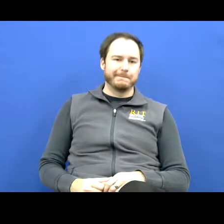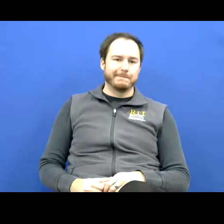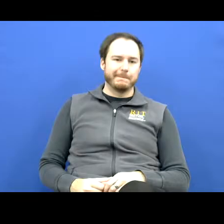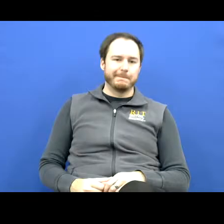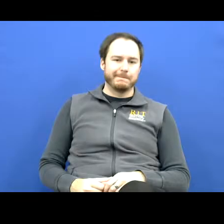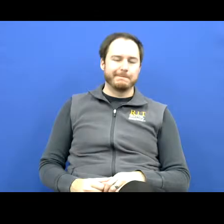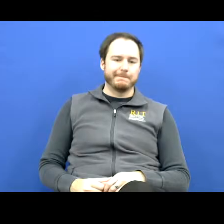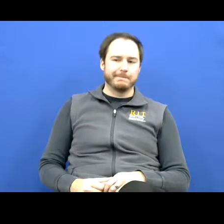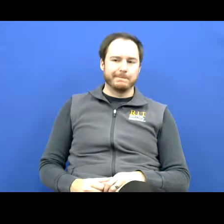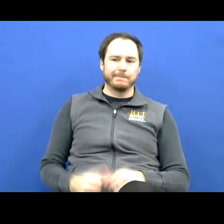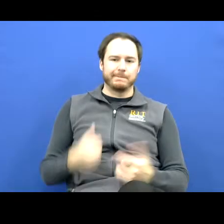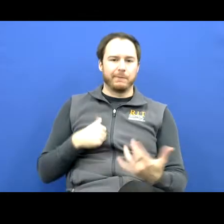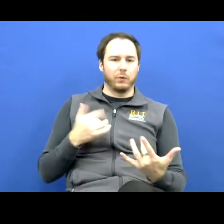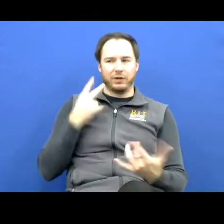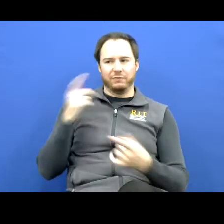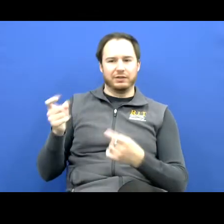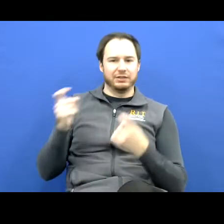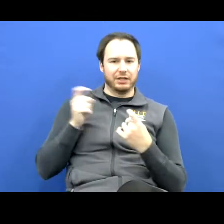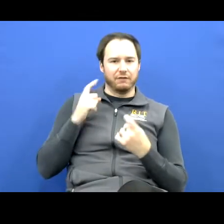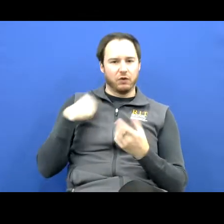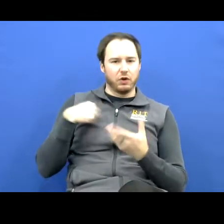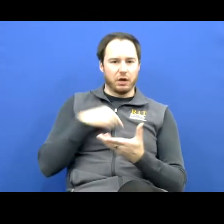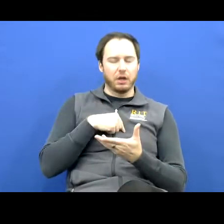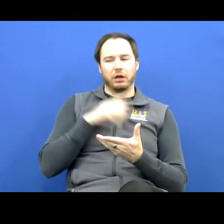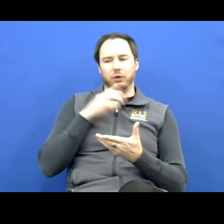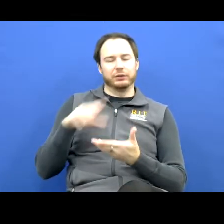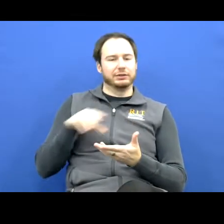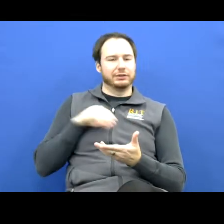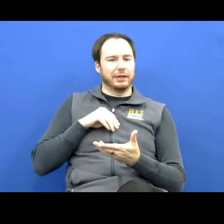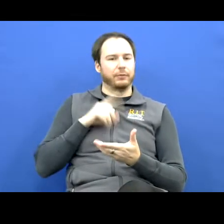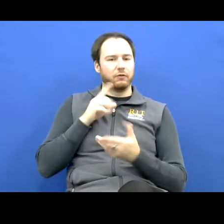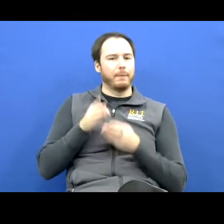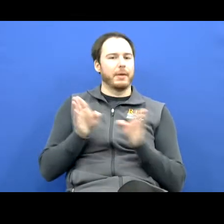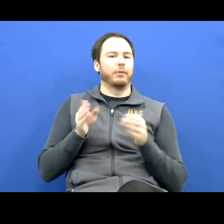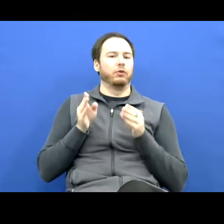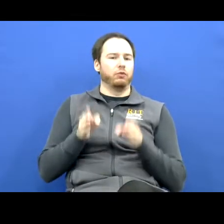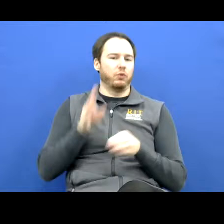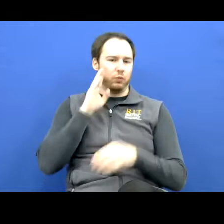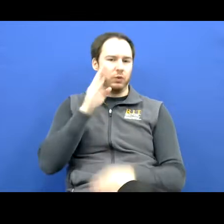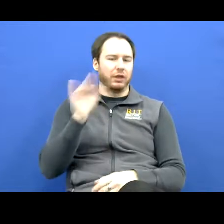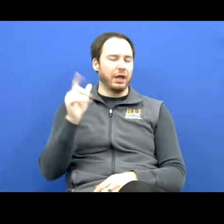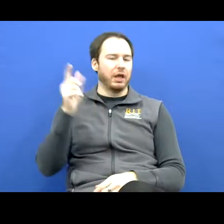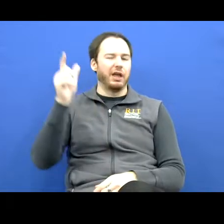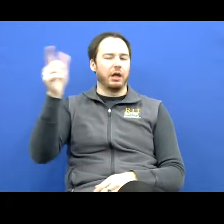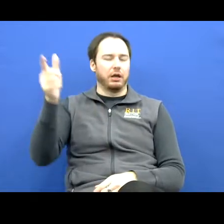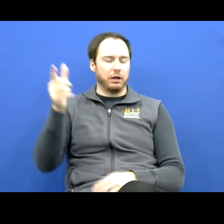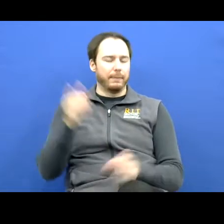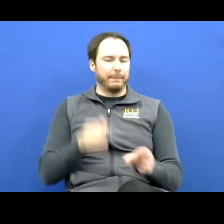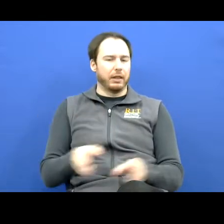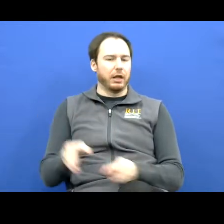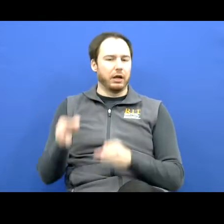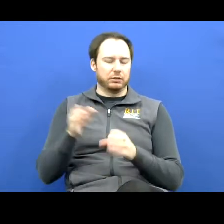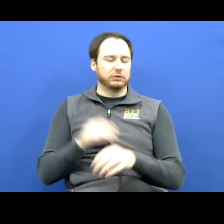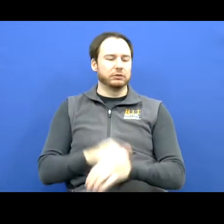We would have them dedicated to us and we would take it over as a public road. So that is in the